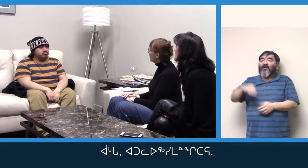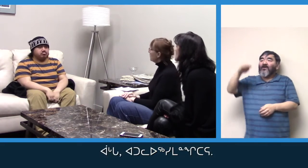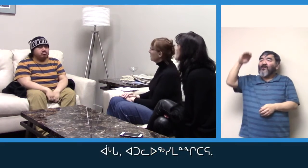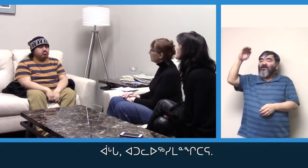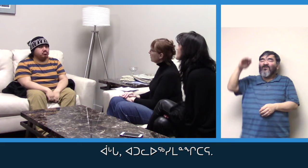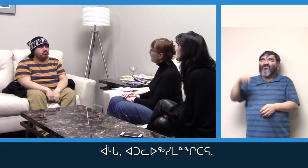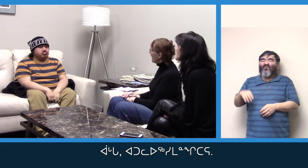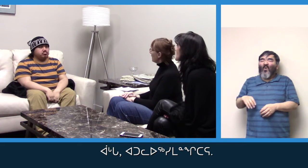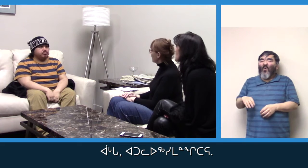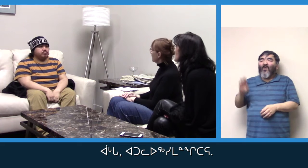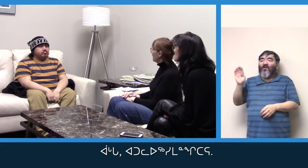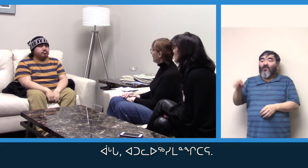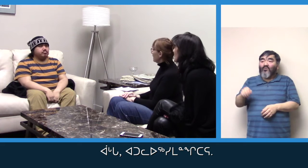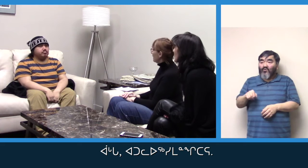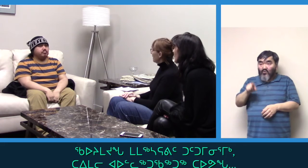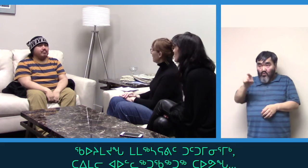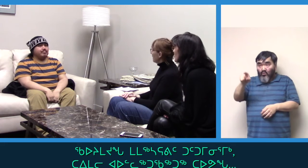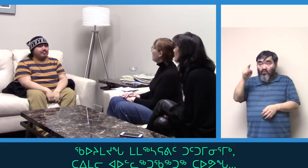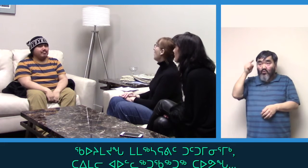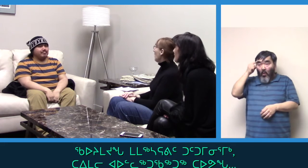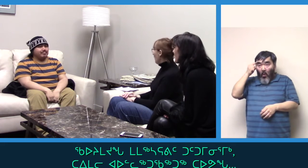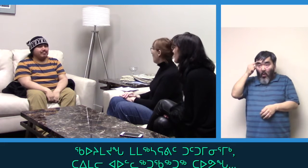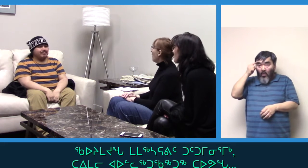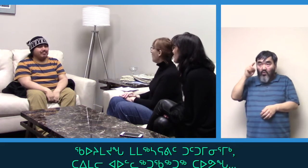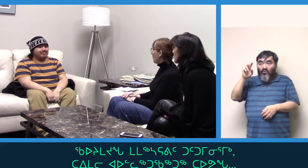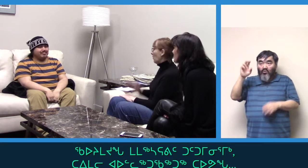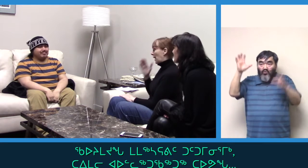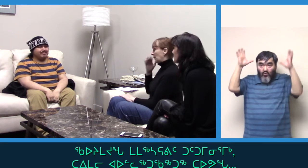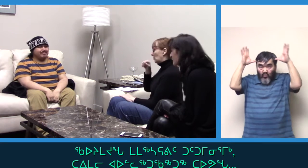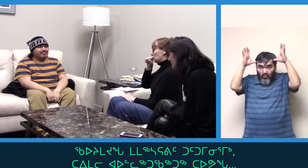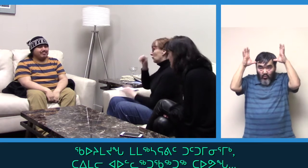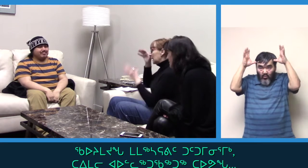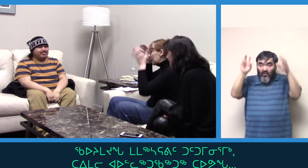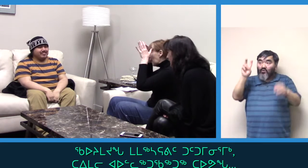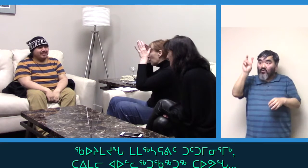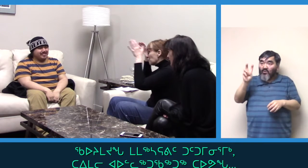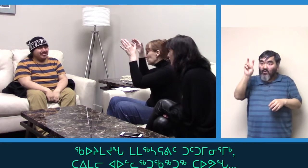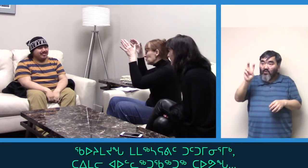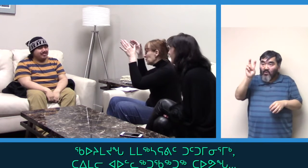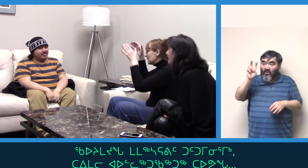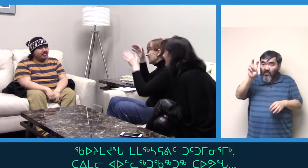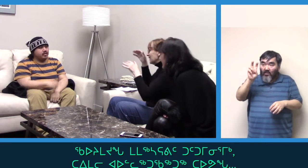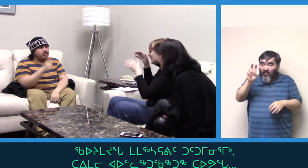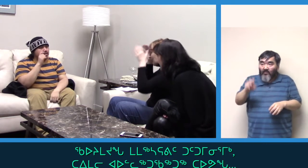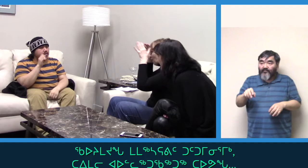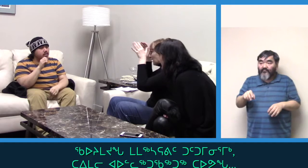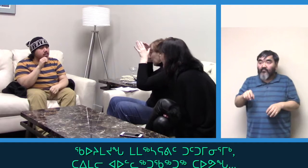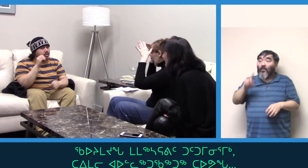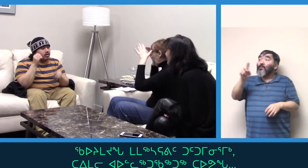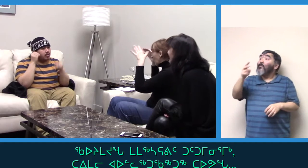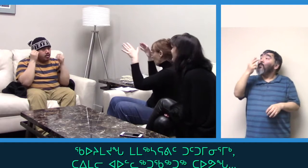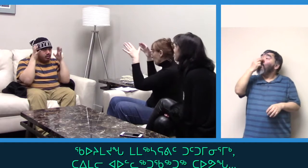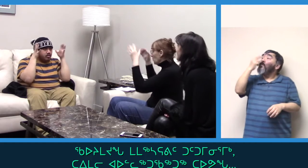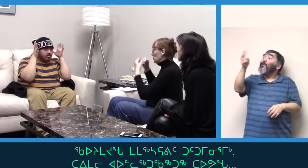No, I haven't. I know you love caribou though, so somebody's going out there.